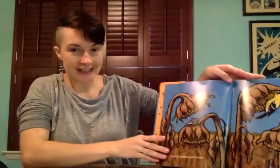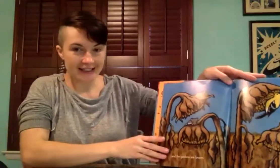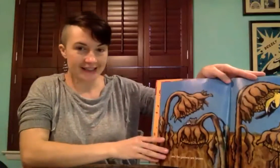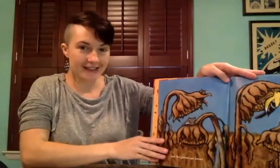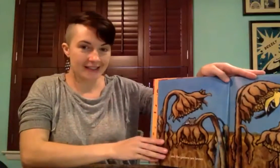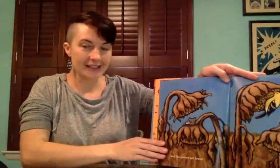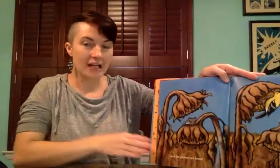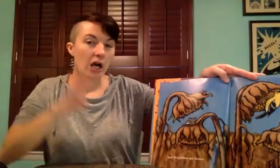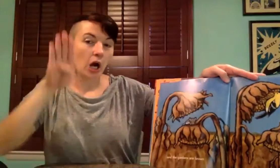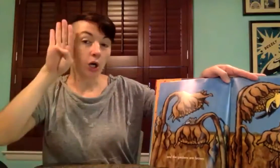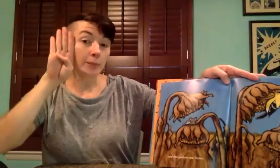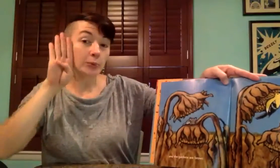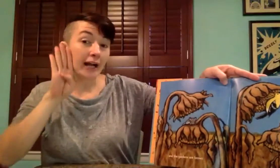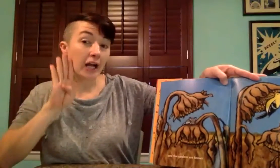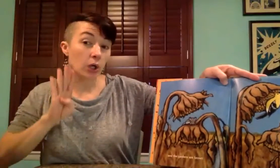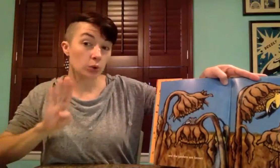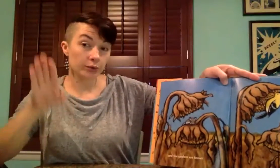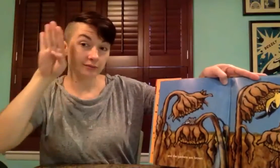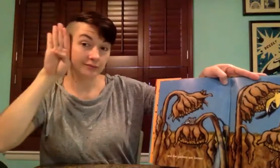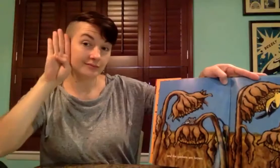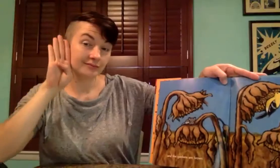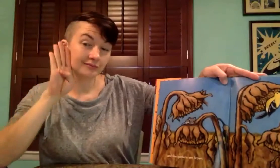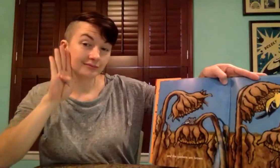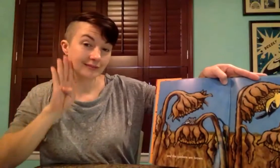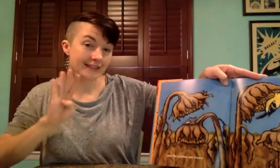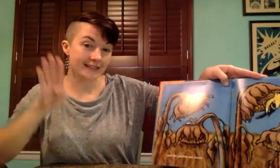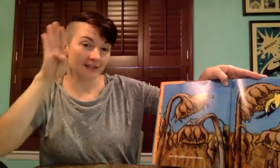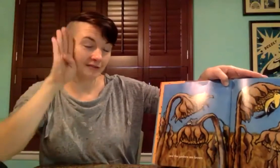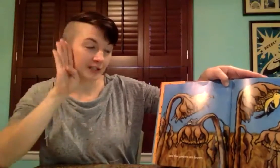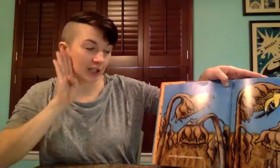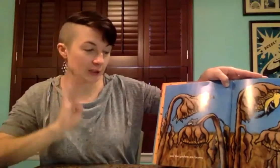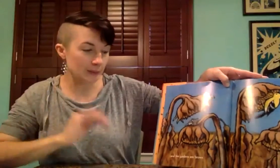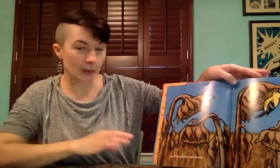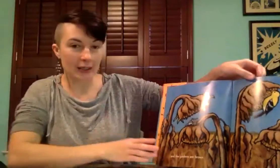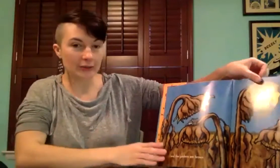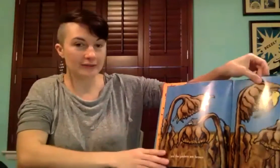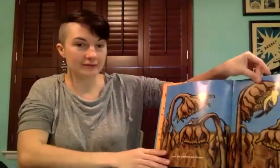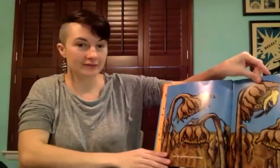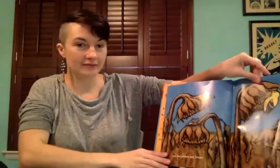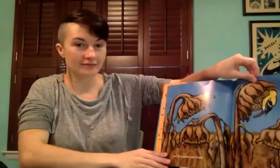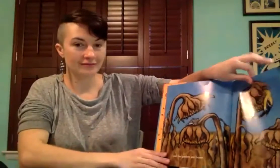Gardens are brown. That's a sign for the color brown.